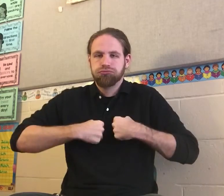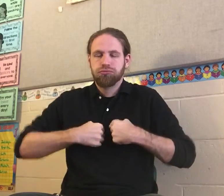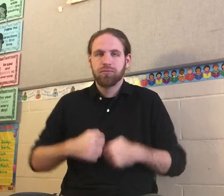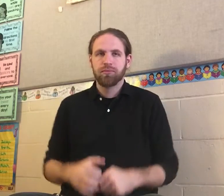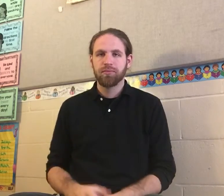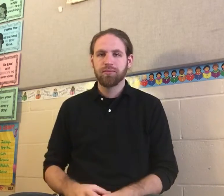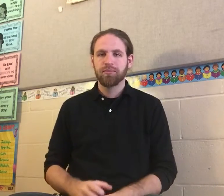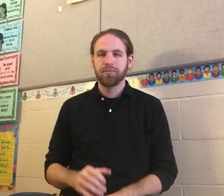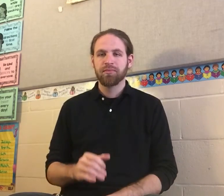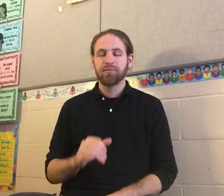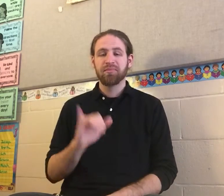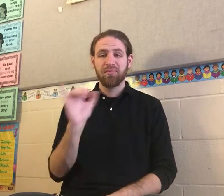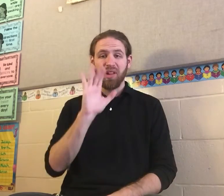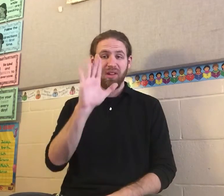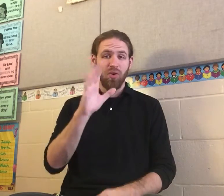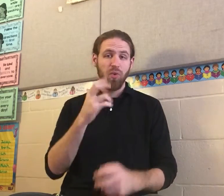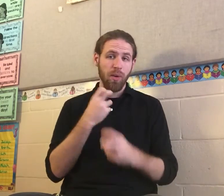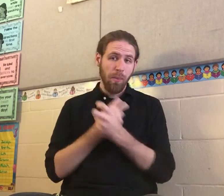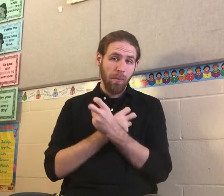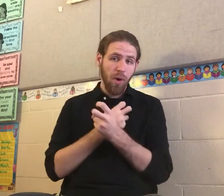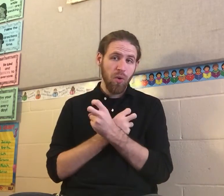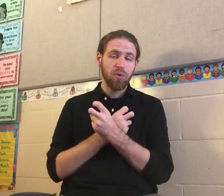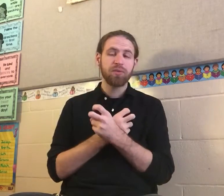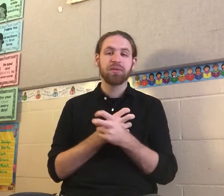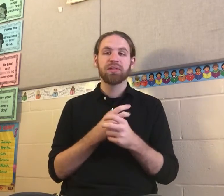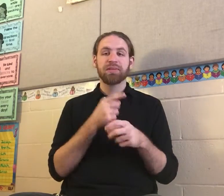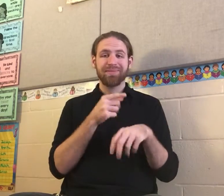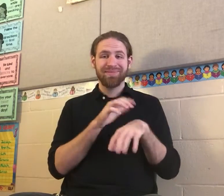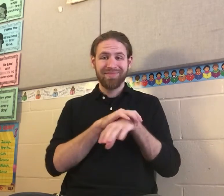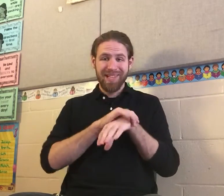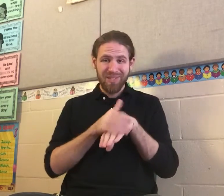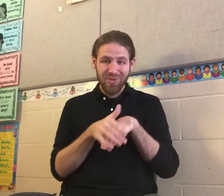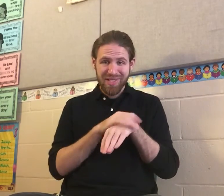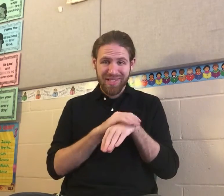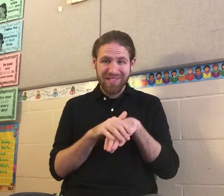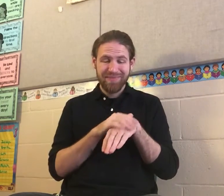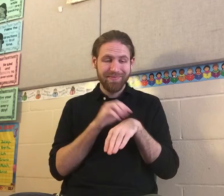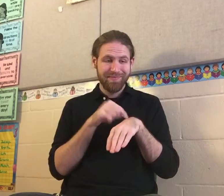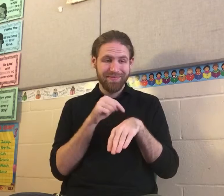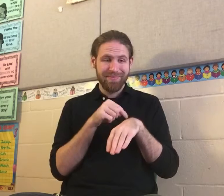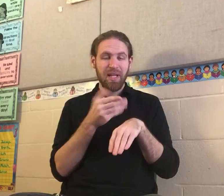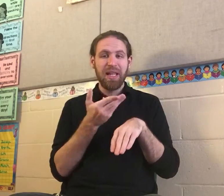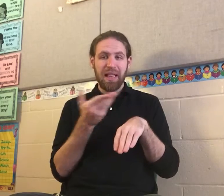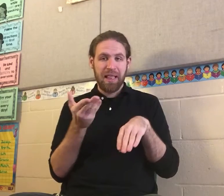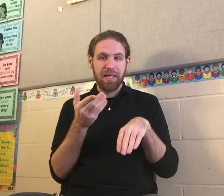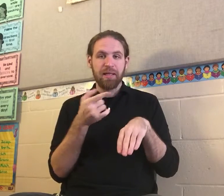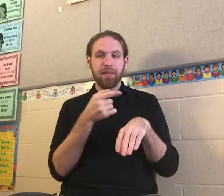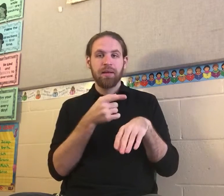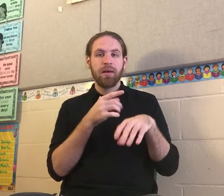Just like your backbone and bones, an insect's exoskeleton is the thing to which the insect's muscles